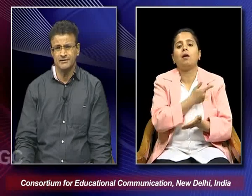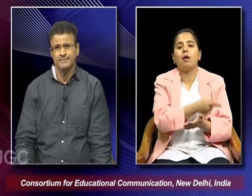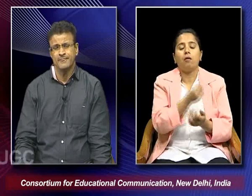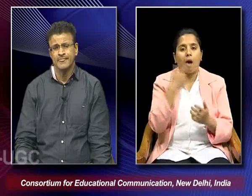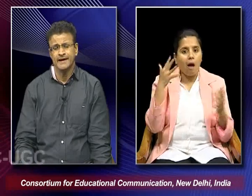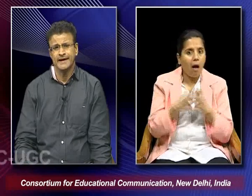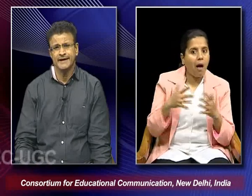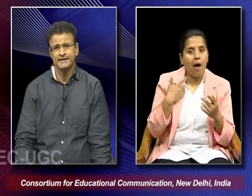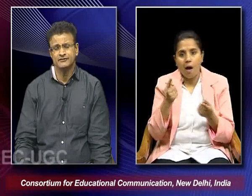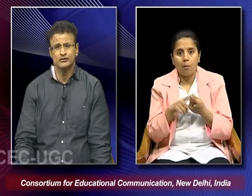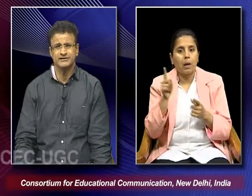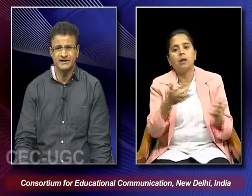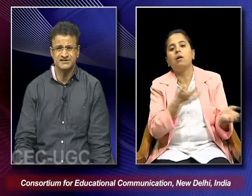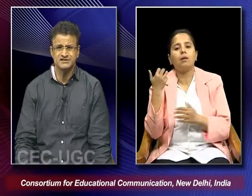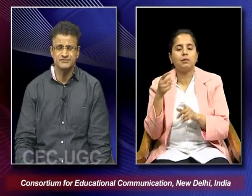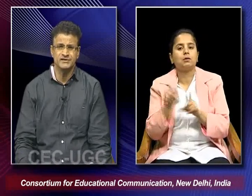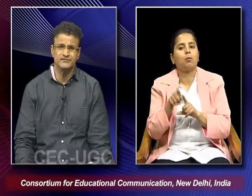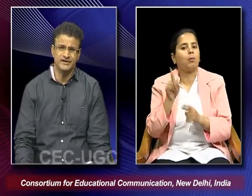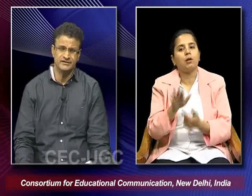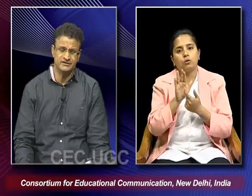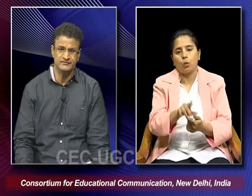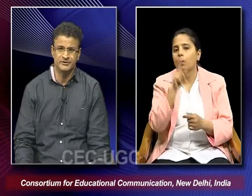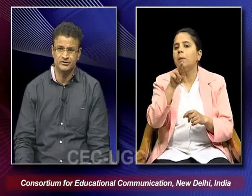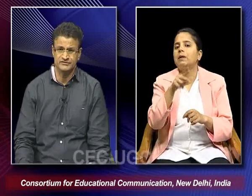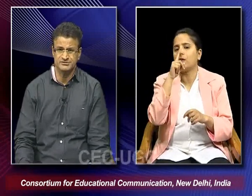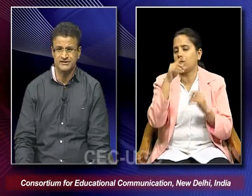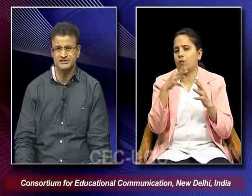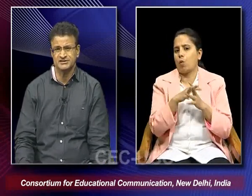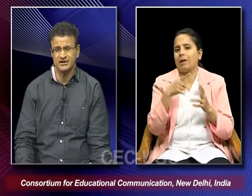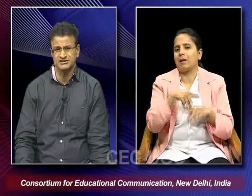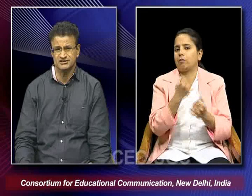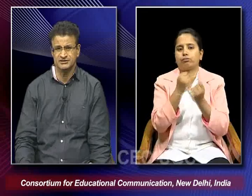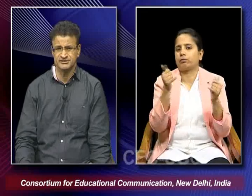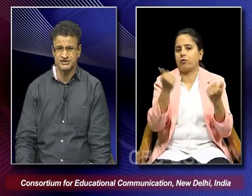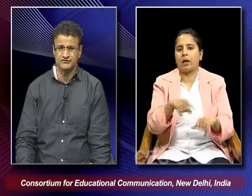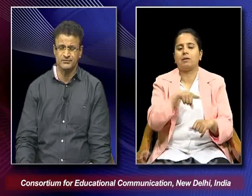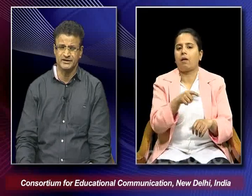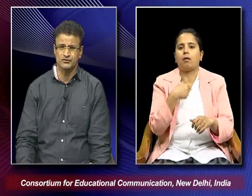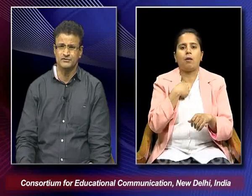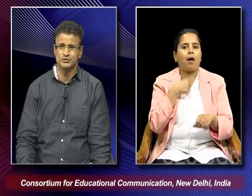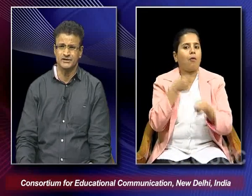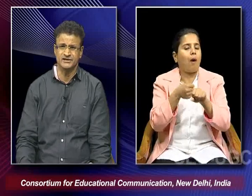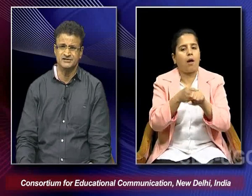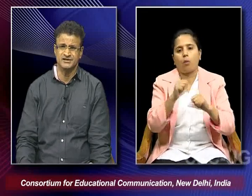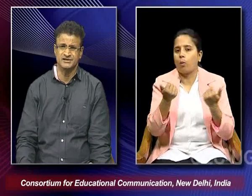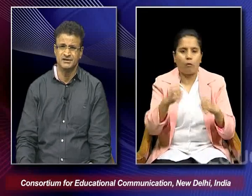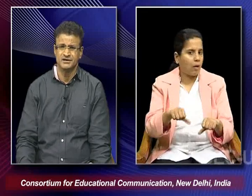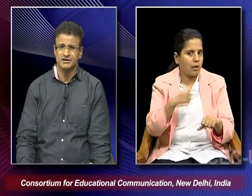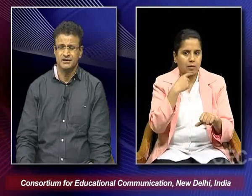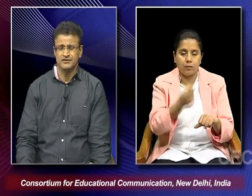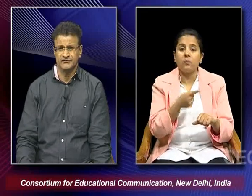trouble. And so in that sense, we find that the women of substance are generally missing from many of the portrayals,